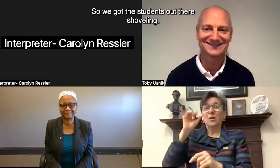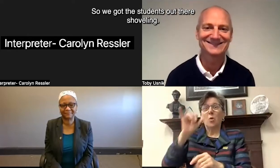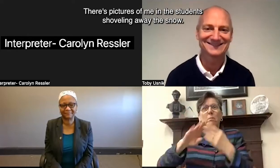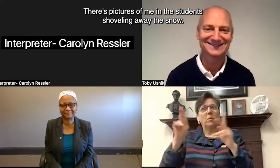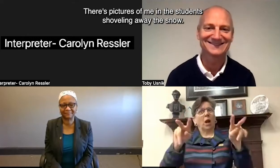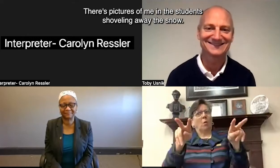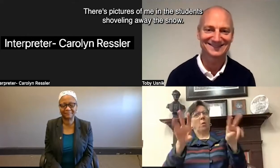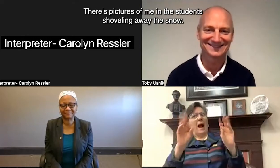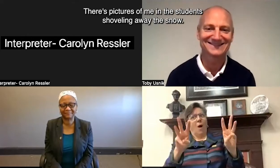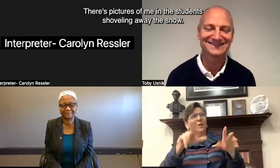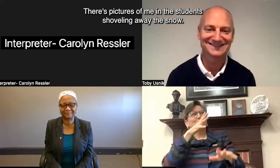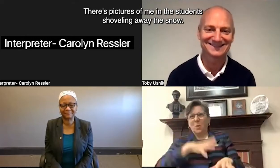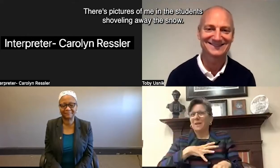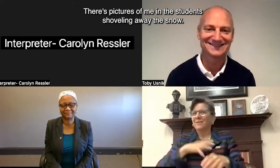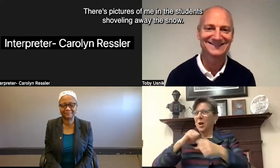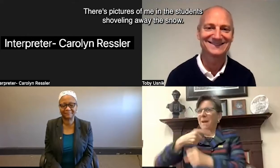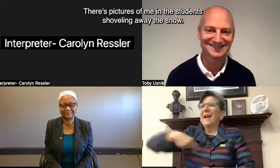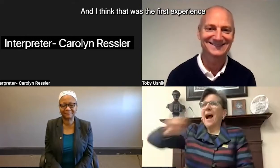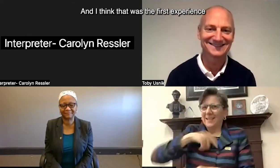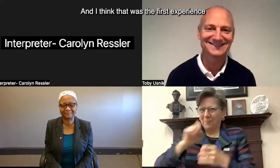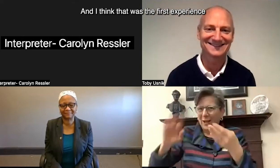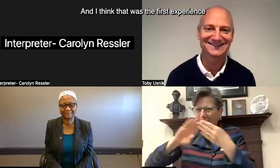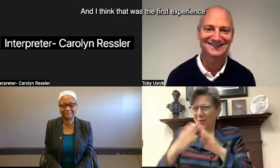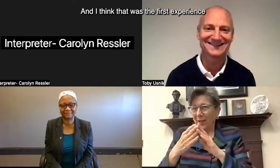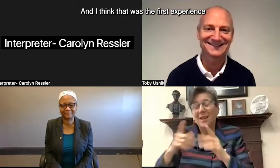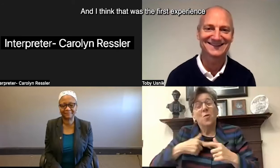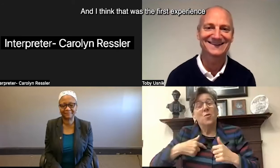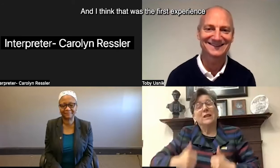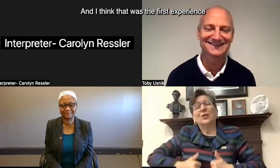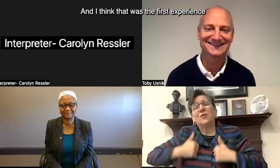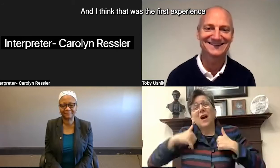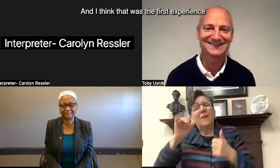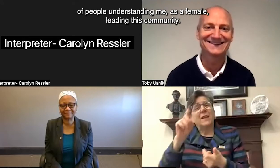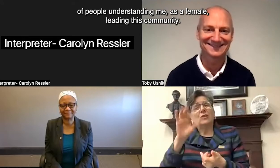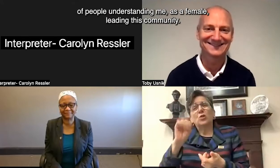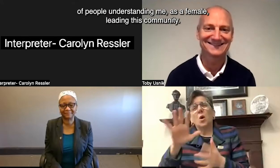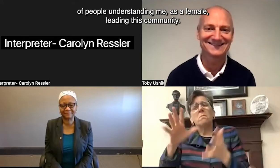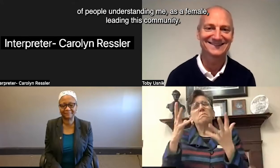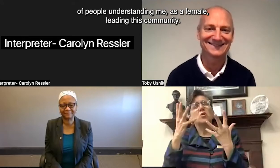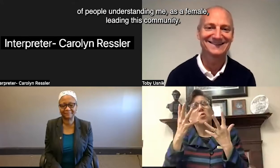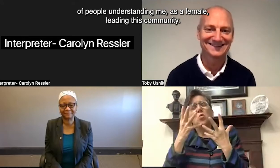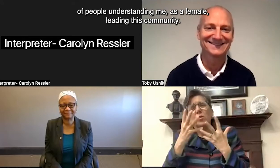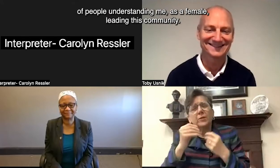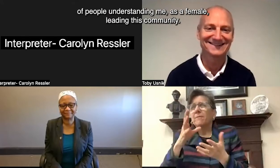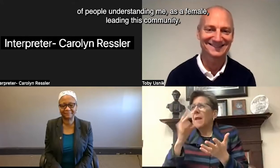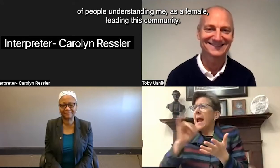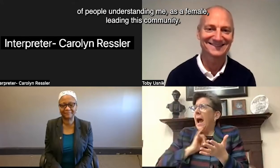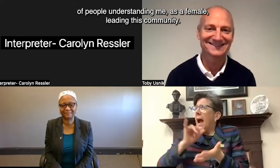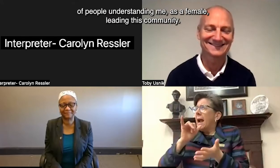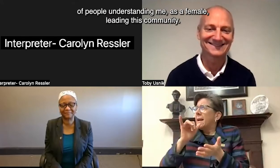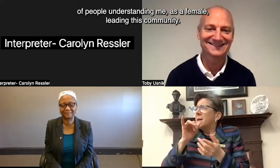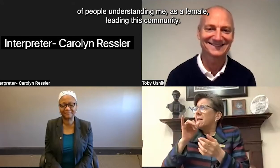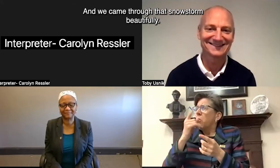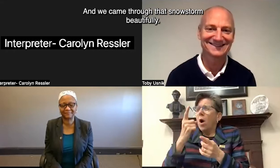shoveling away the snow, and I think that was the first experience of people understanding me as a female leading this community. And